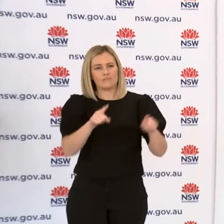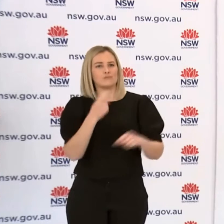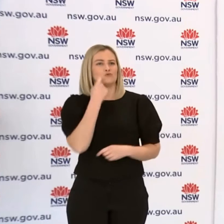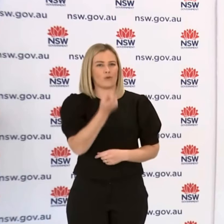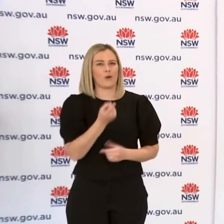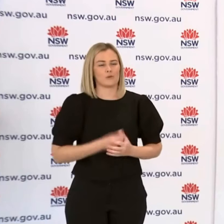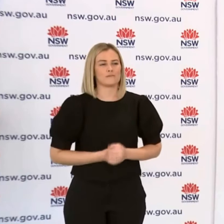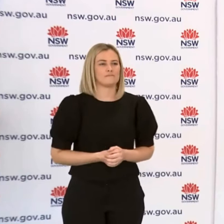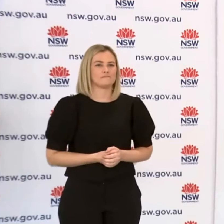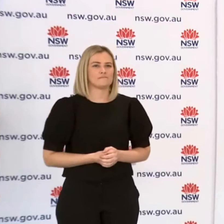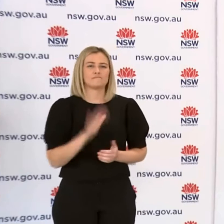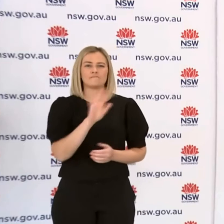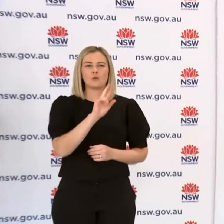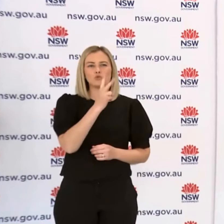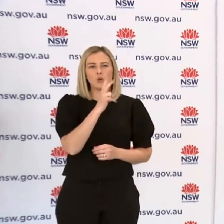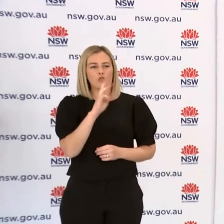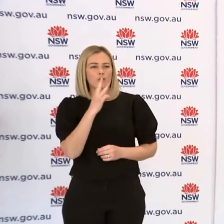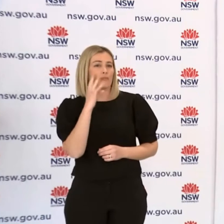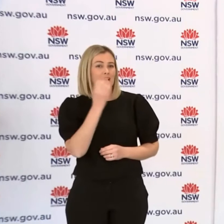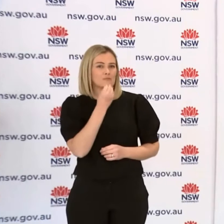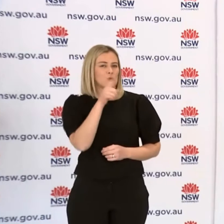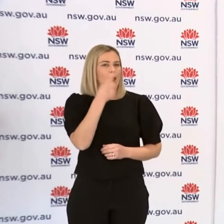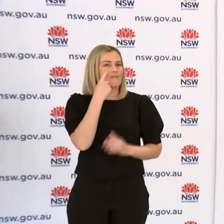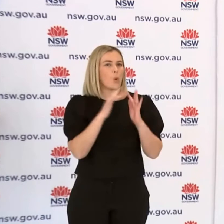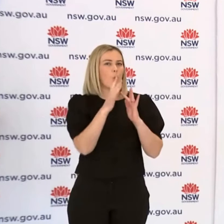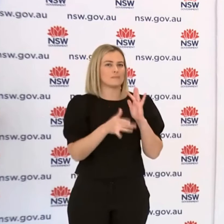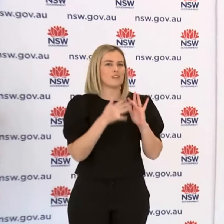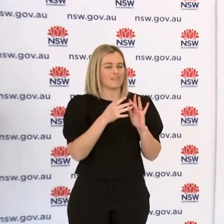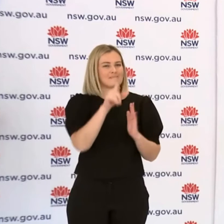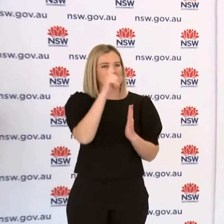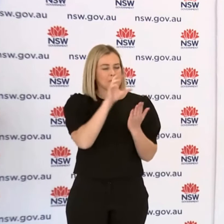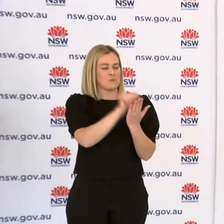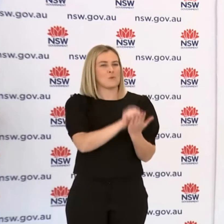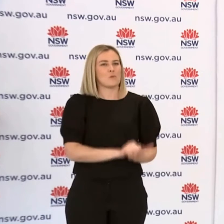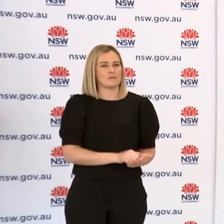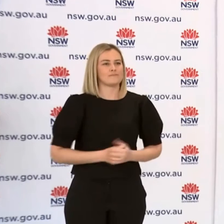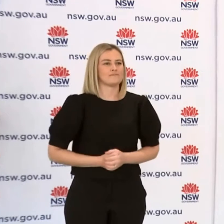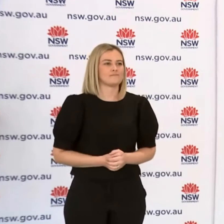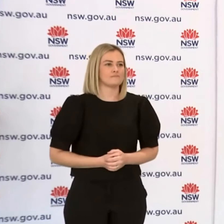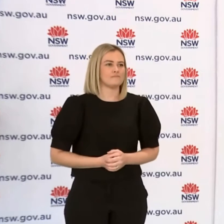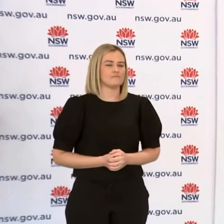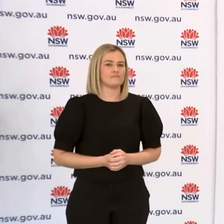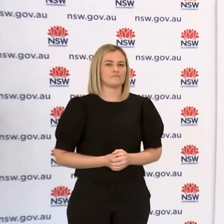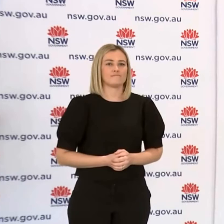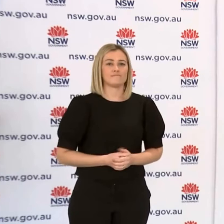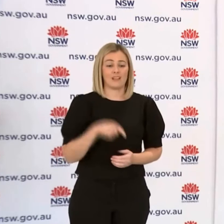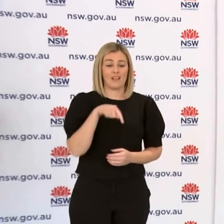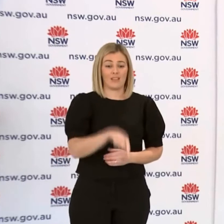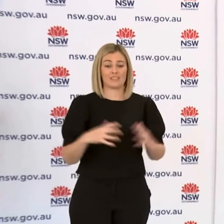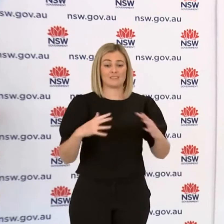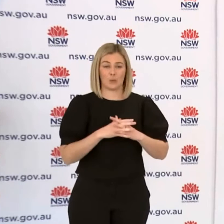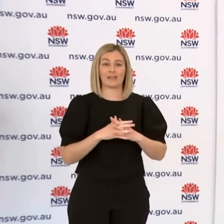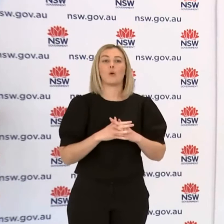hop on that web address and you'll be able to make a booking. Also, I want to emphasise this week, of course, is the big week